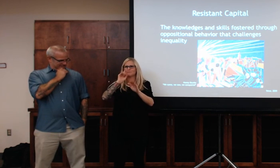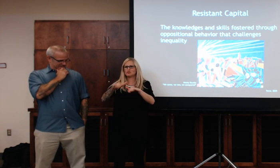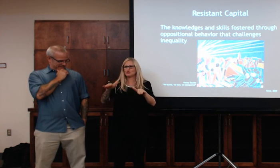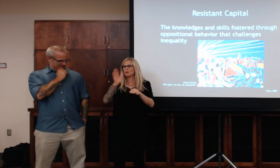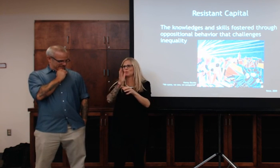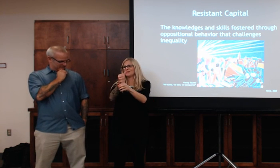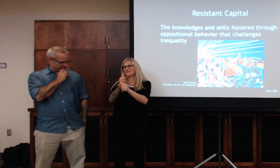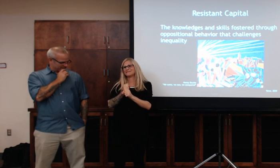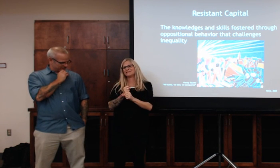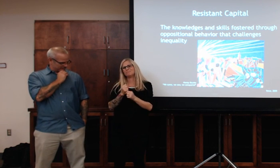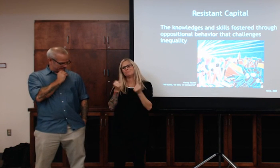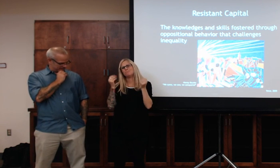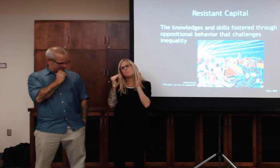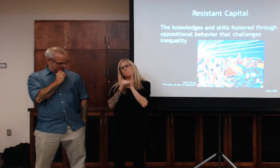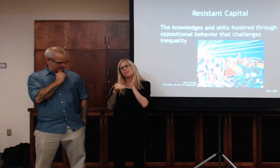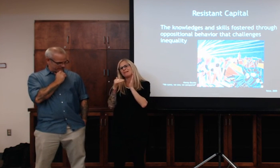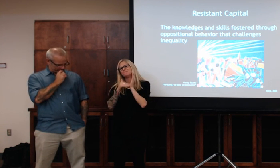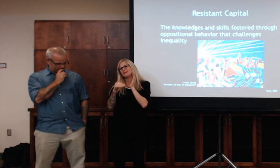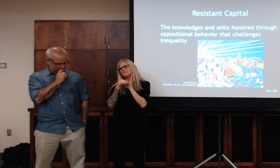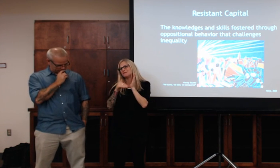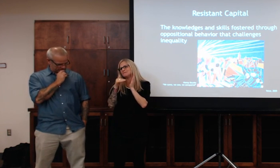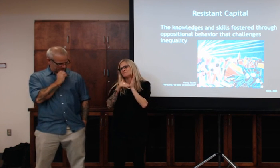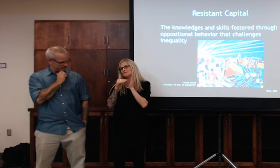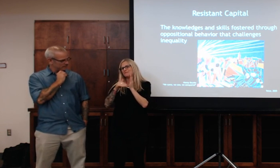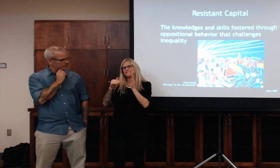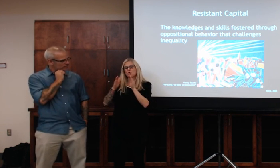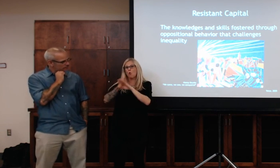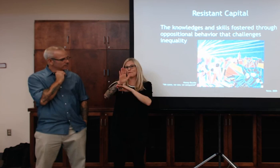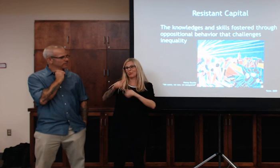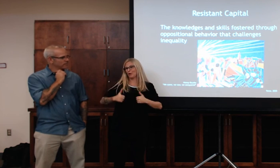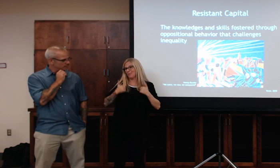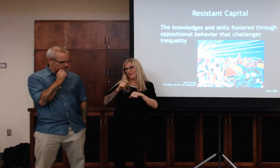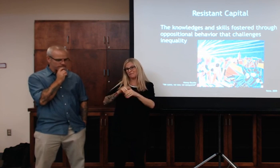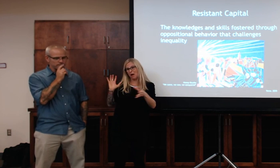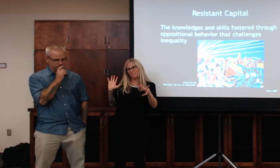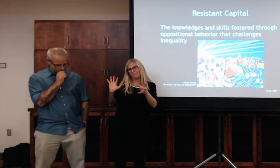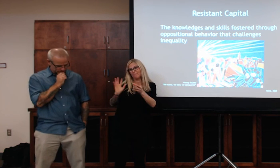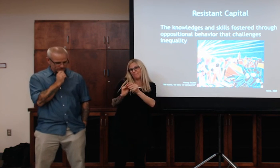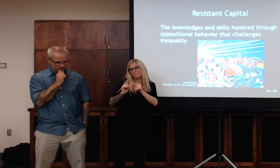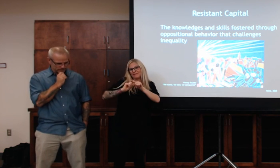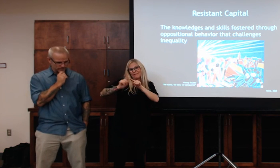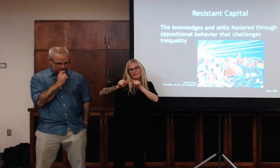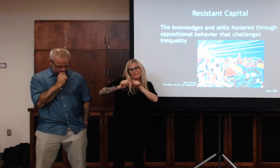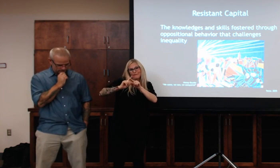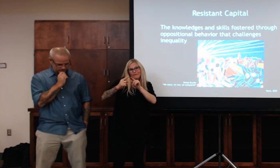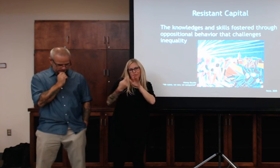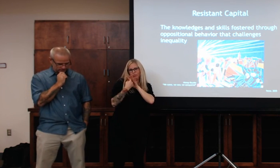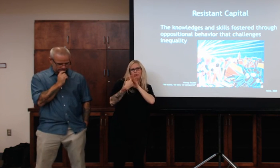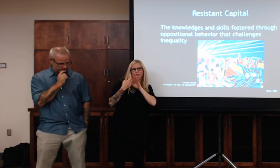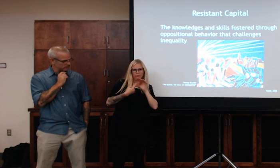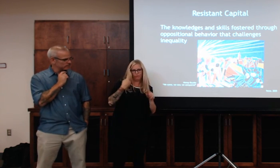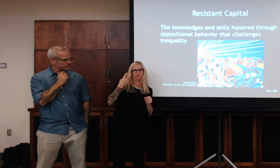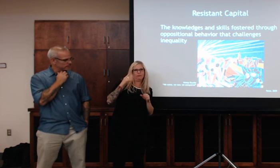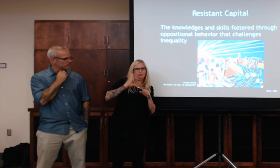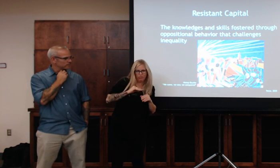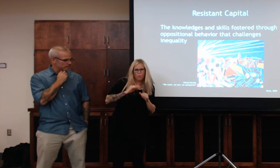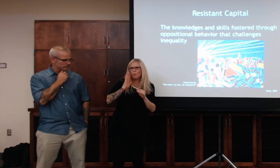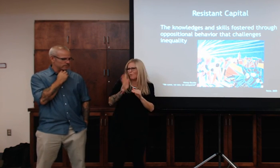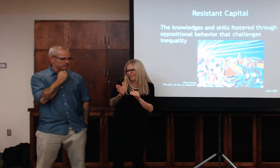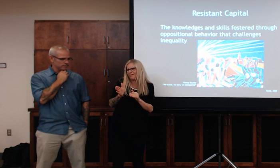All of our deaf children will receive millions and millions of resilient capital over their lives. The course of